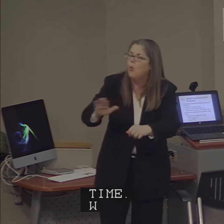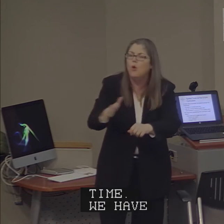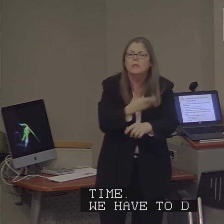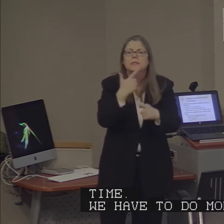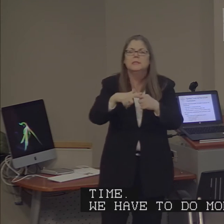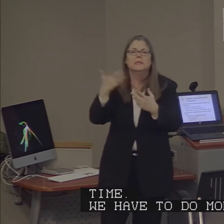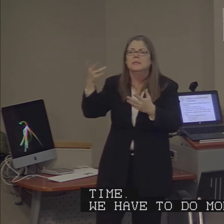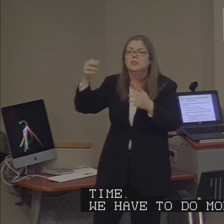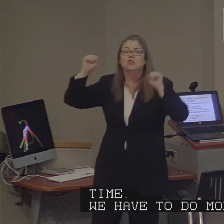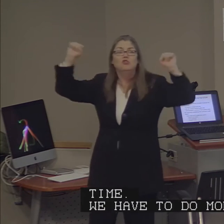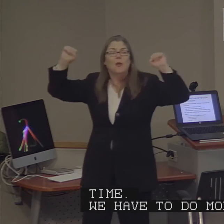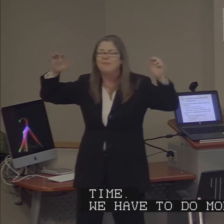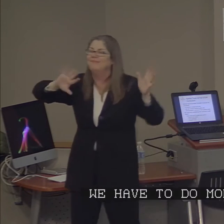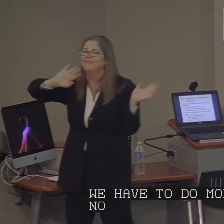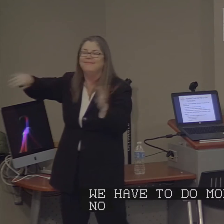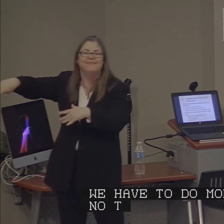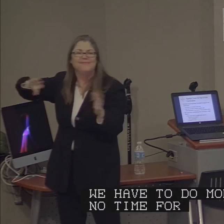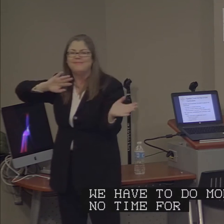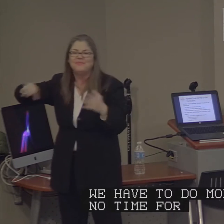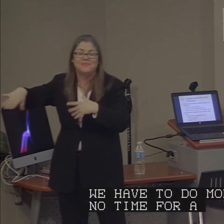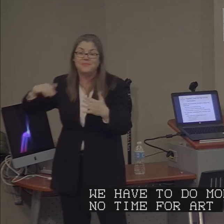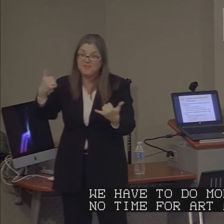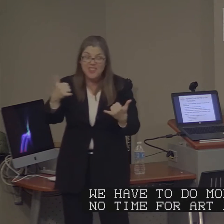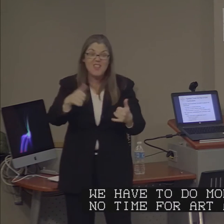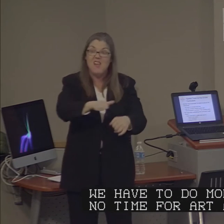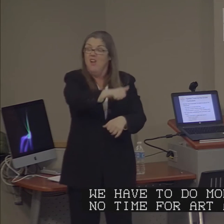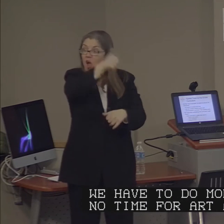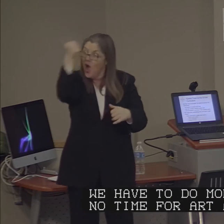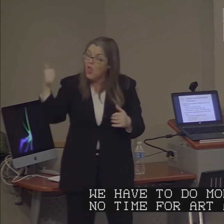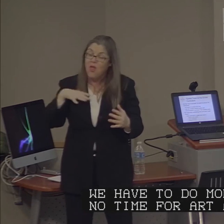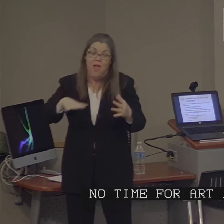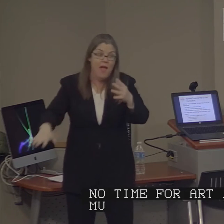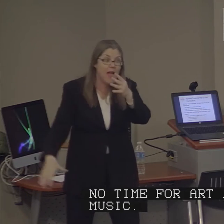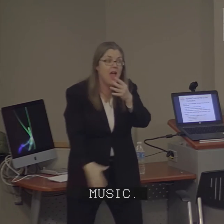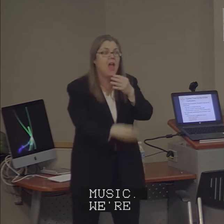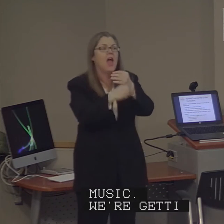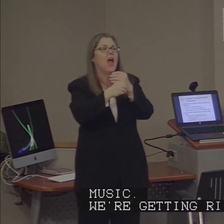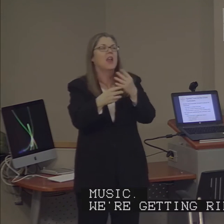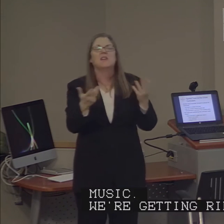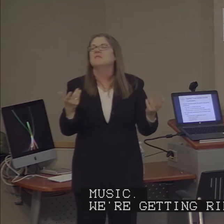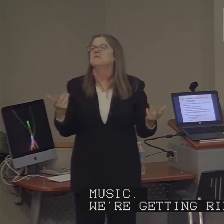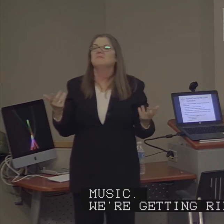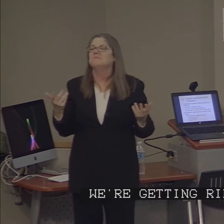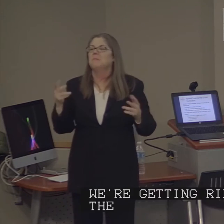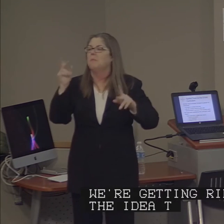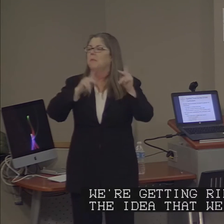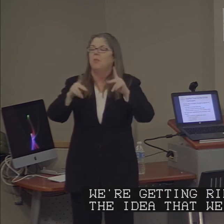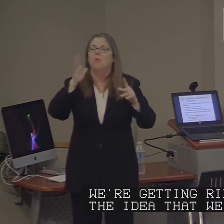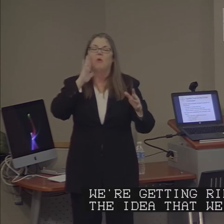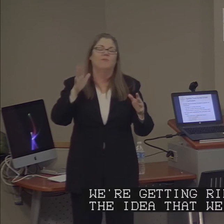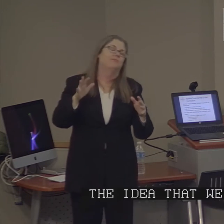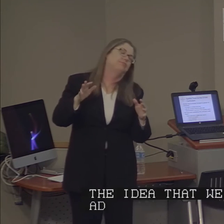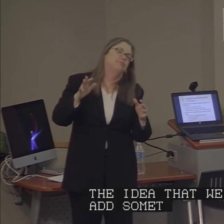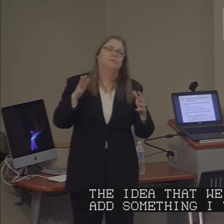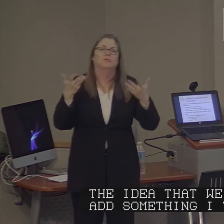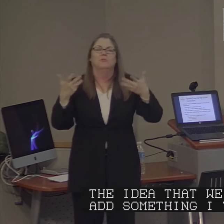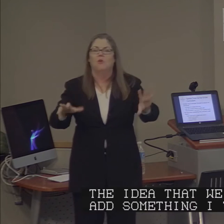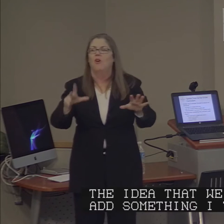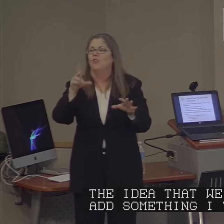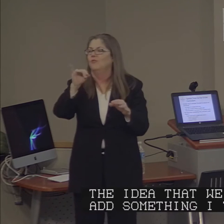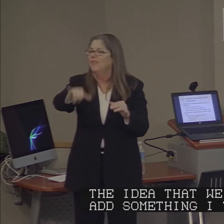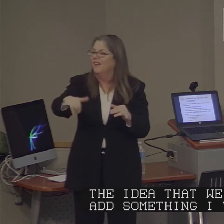of things. So the idea that we're supposed to add something, I think is just a non-starter for a lot of educational